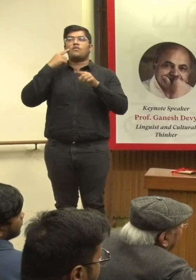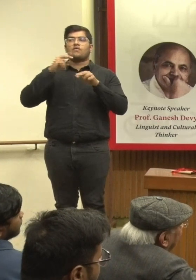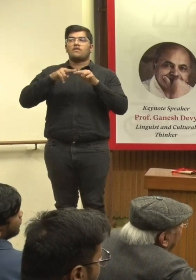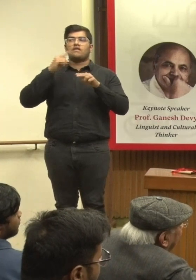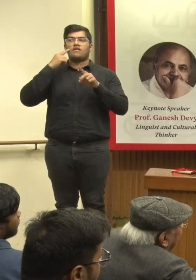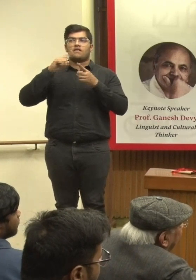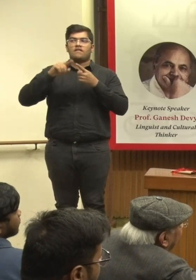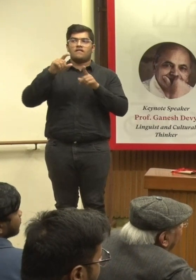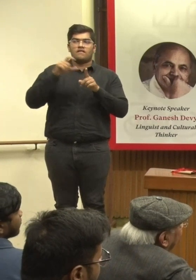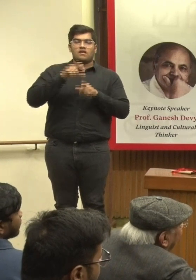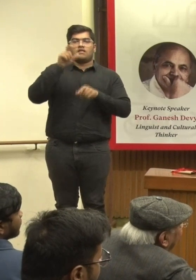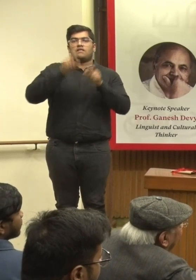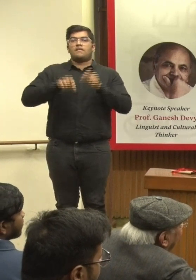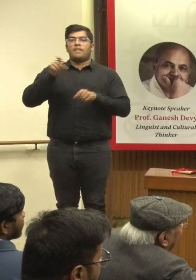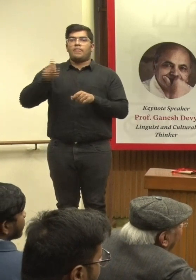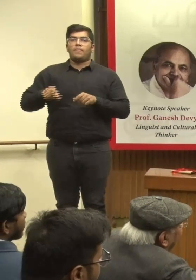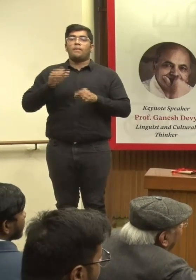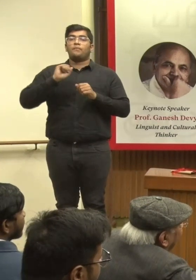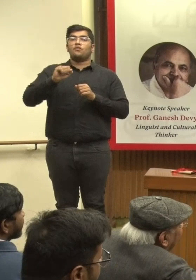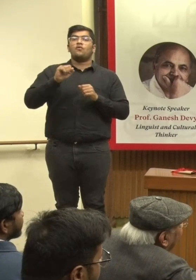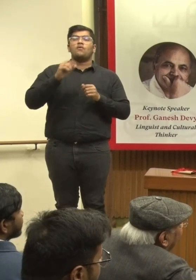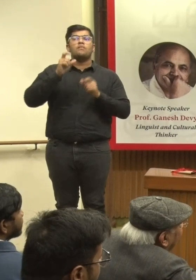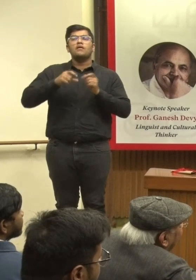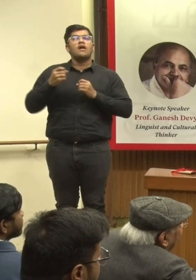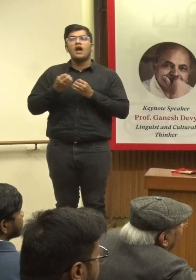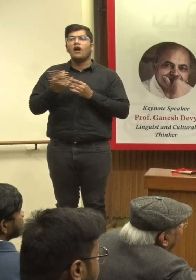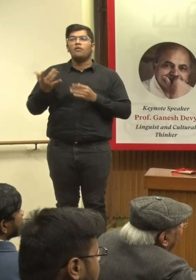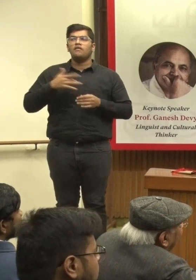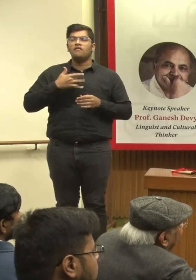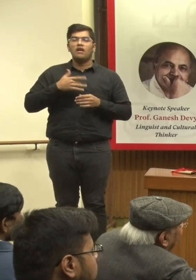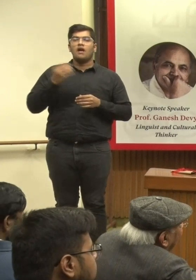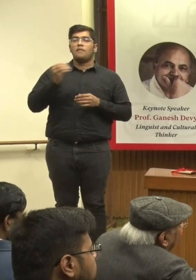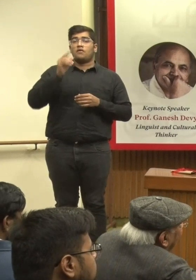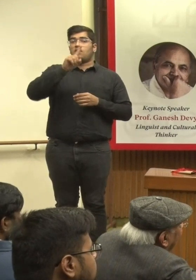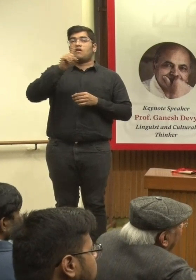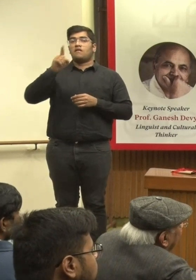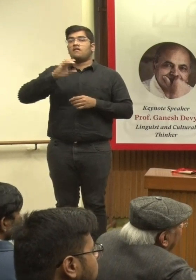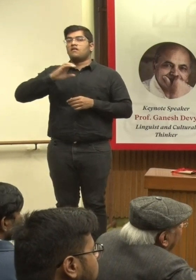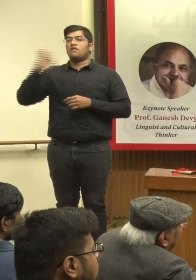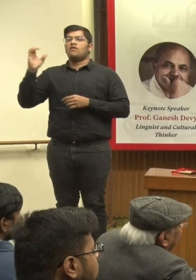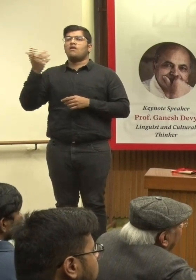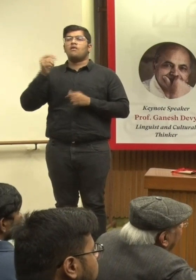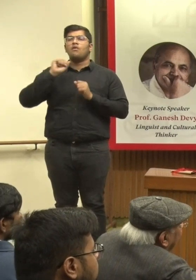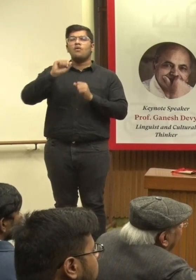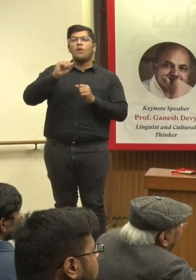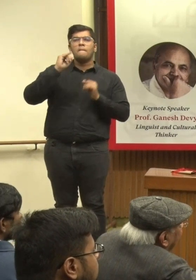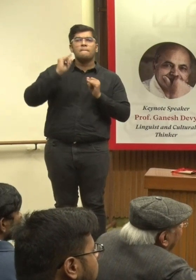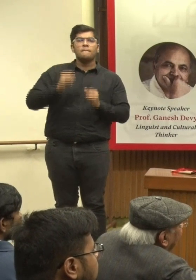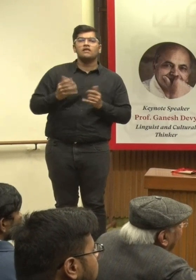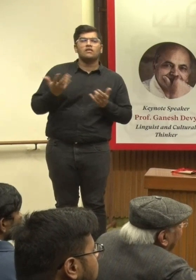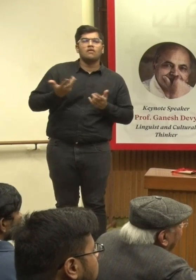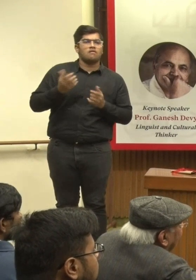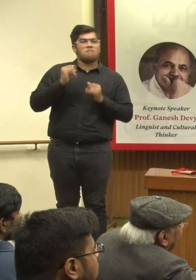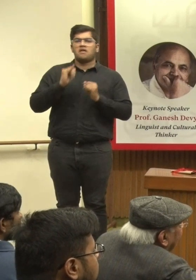Their population about 11 crores in this country. Their crime, no